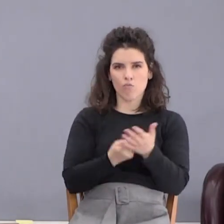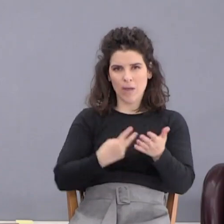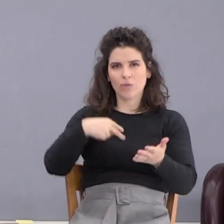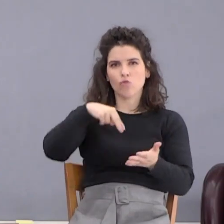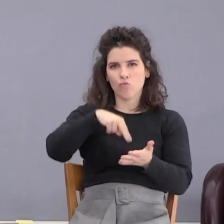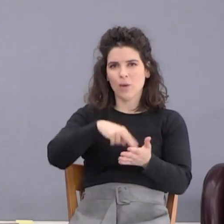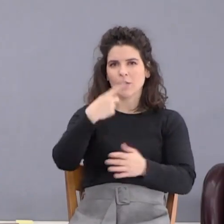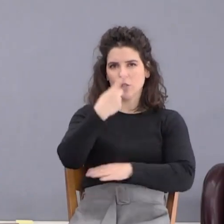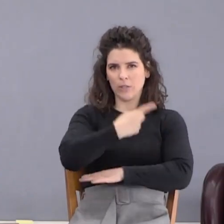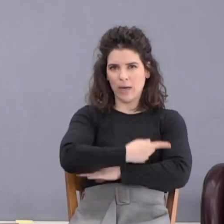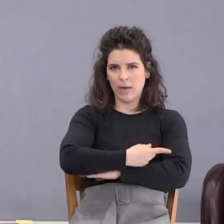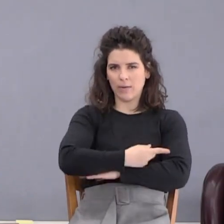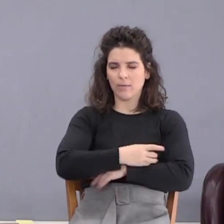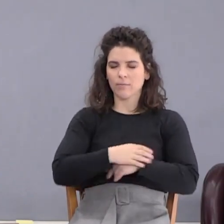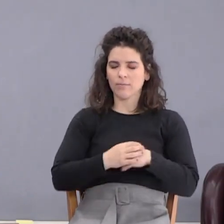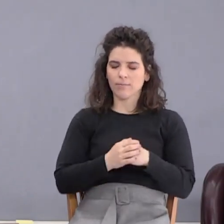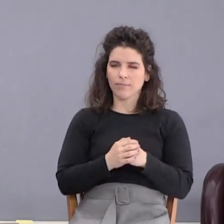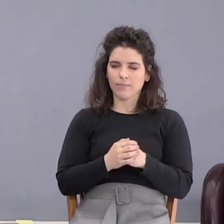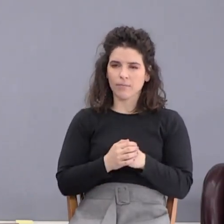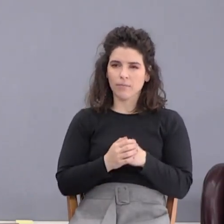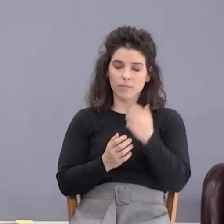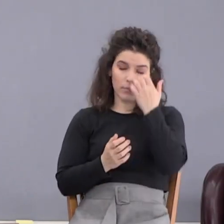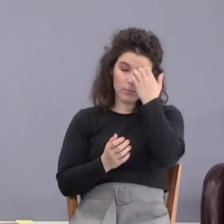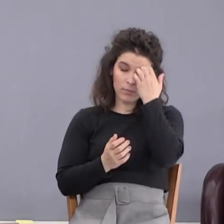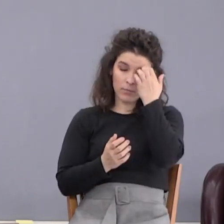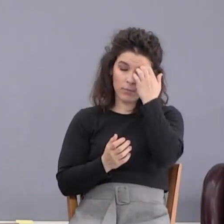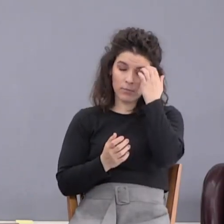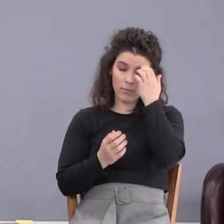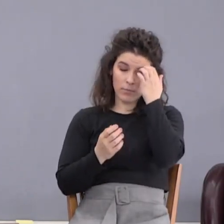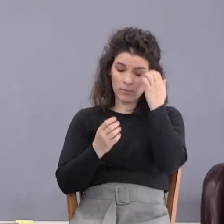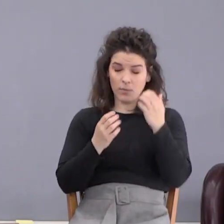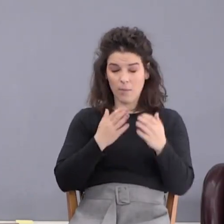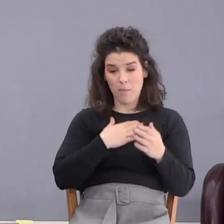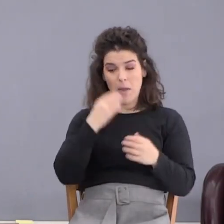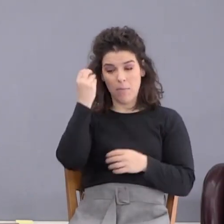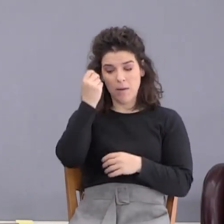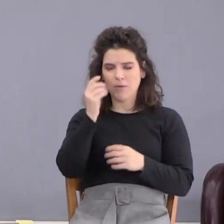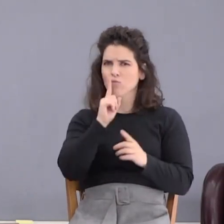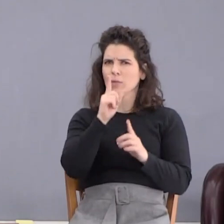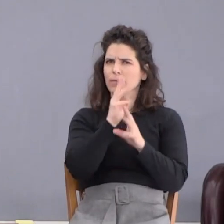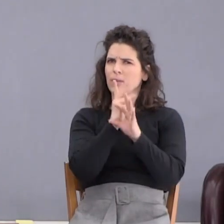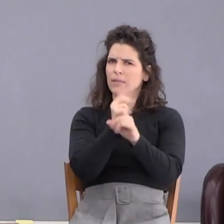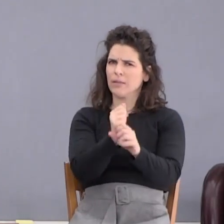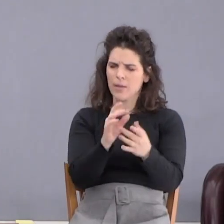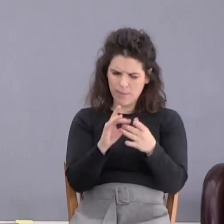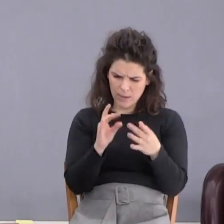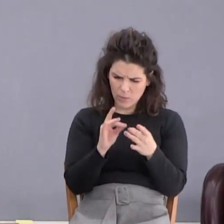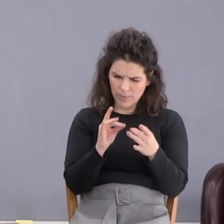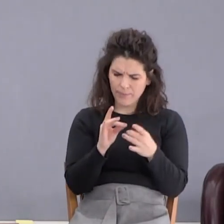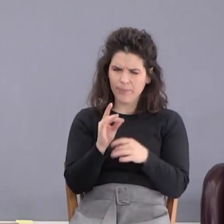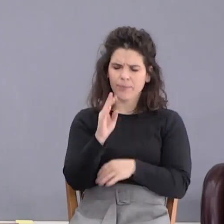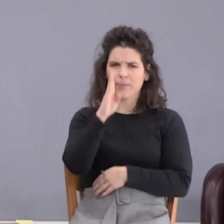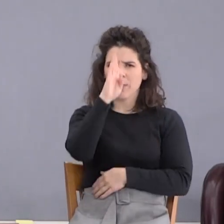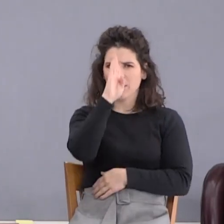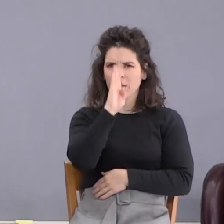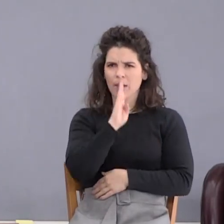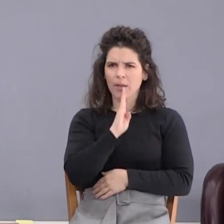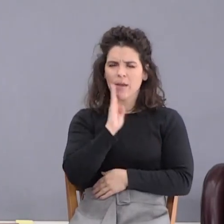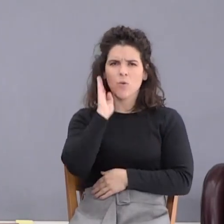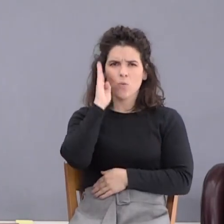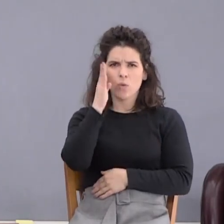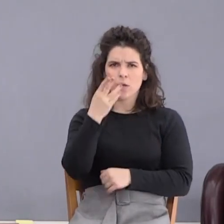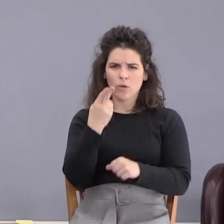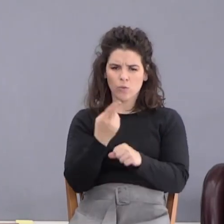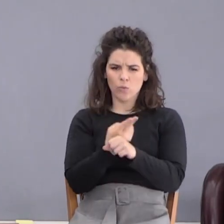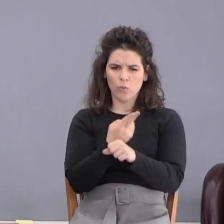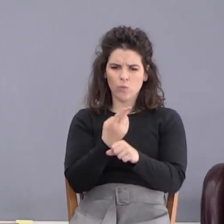So it's to me, it's fascinating. By the way, God will